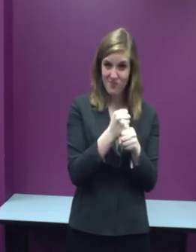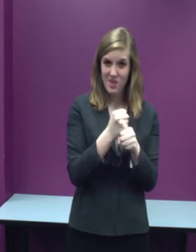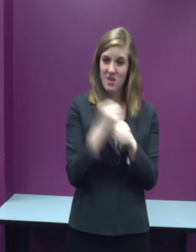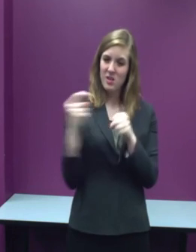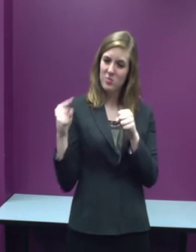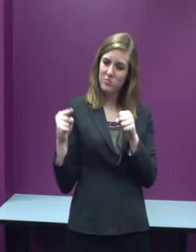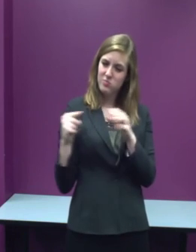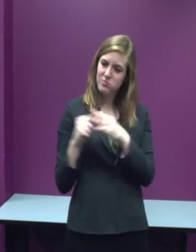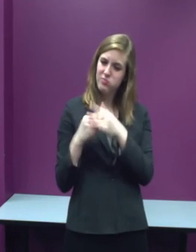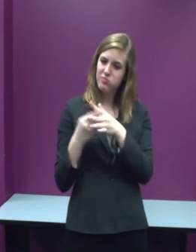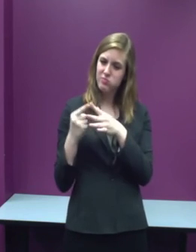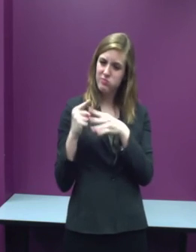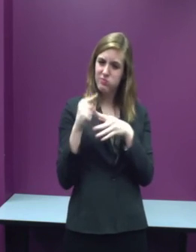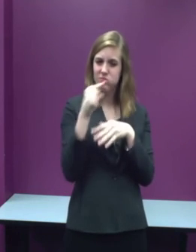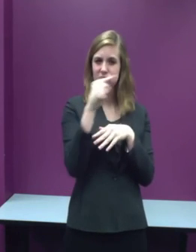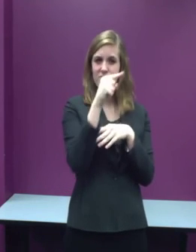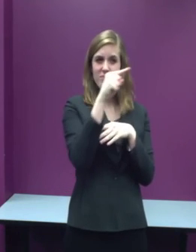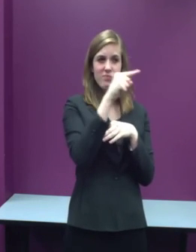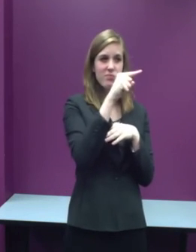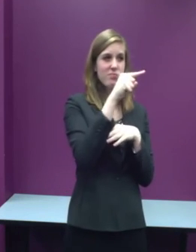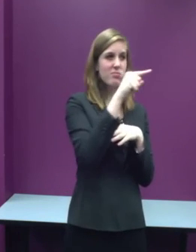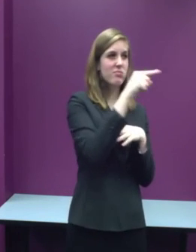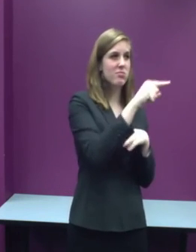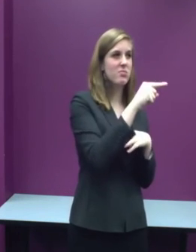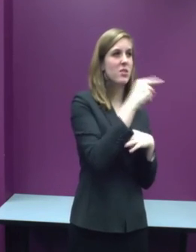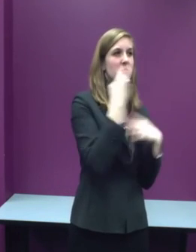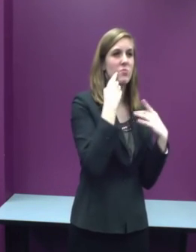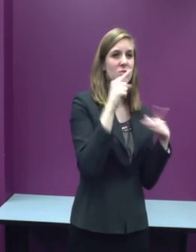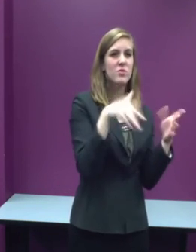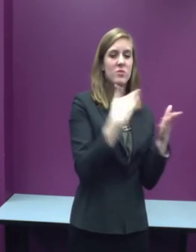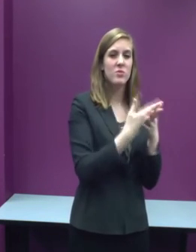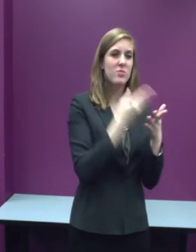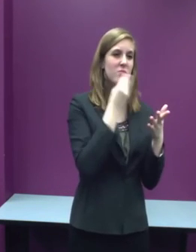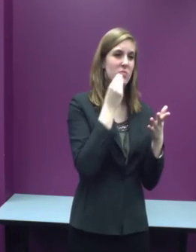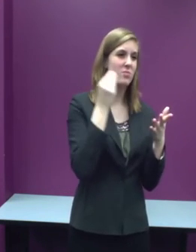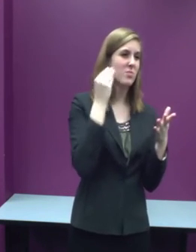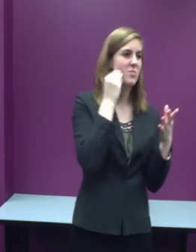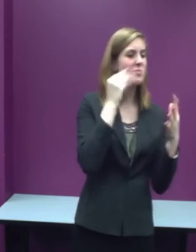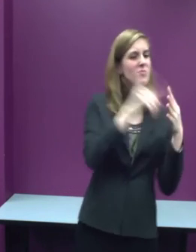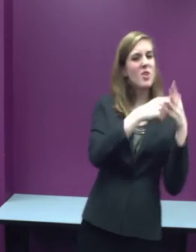map. The return trip would take only 6 months.